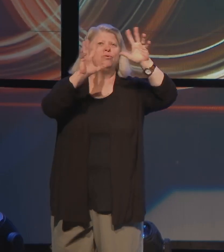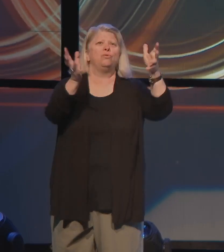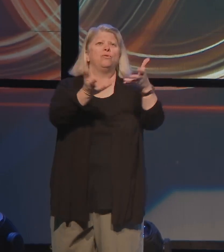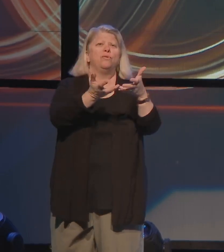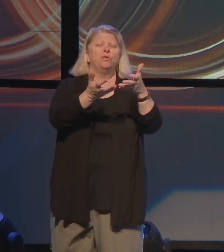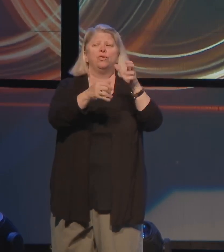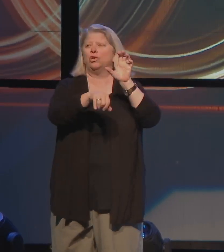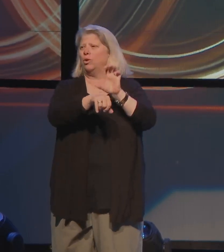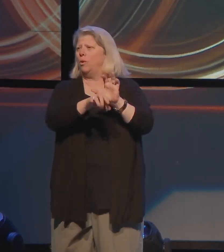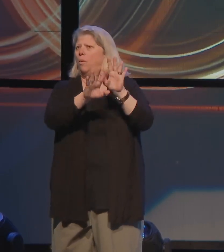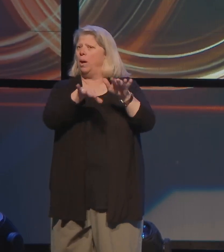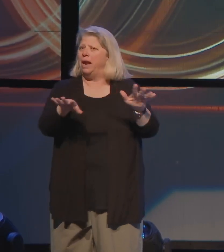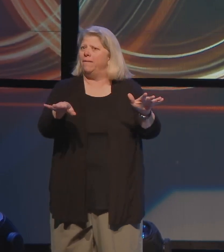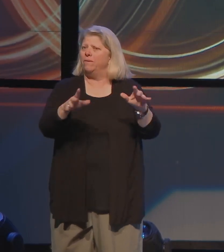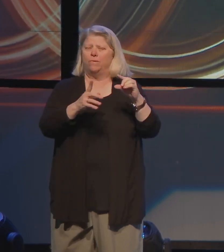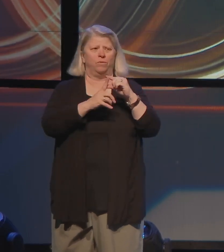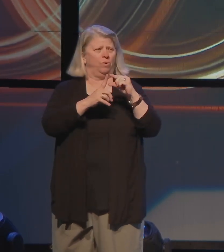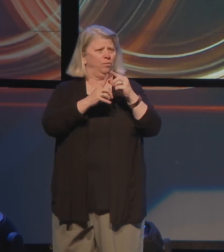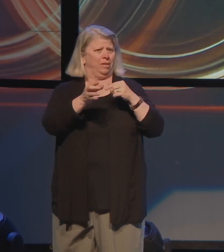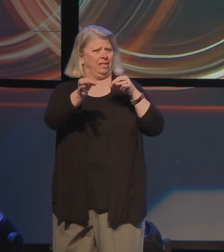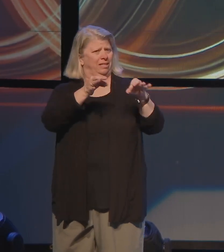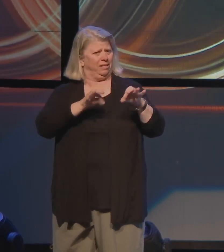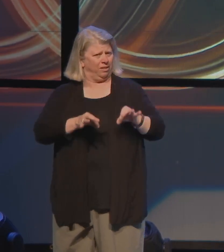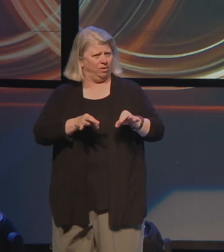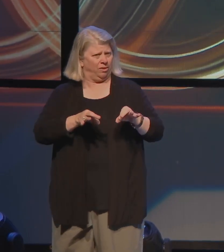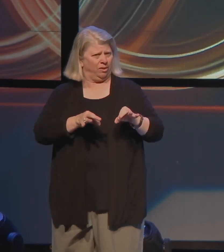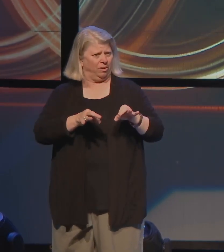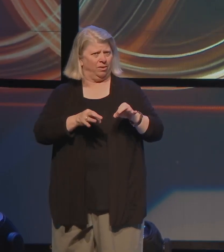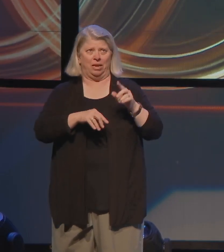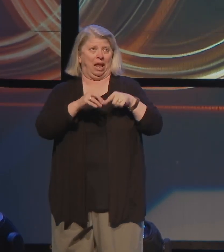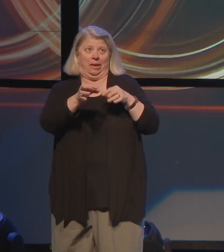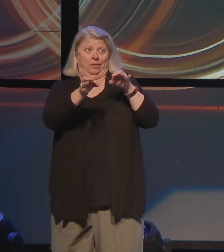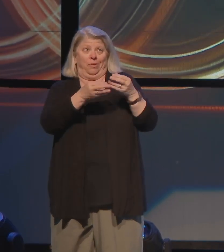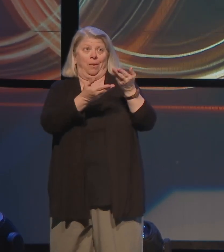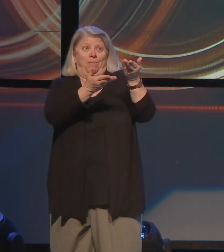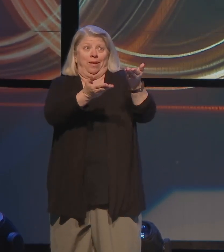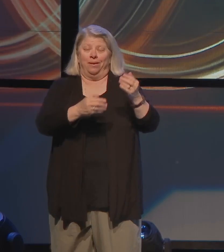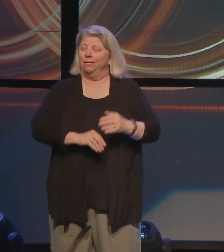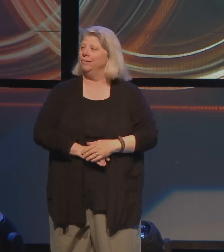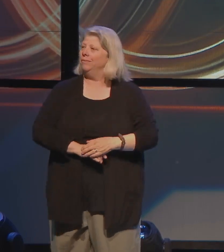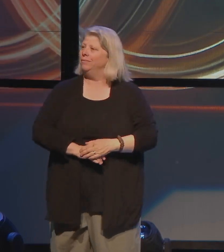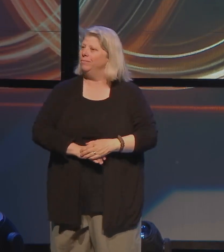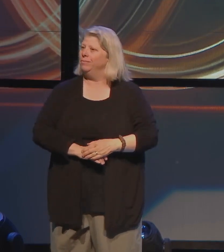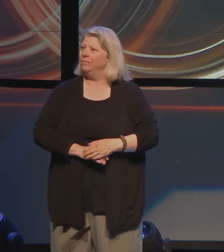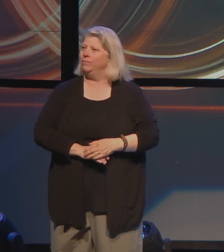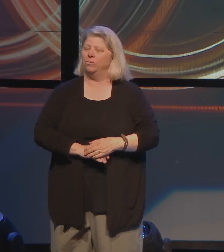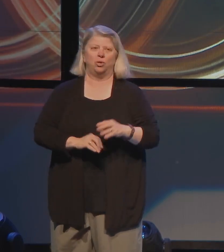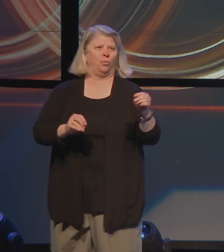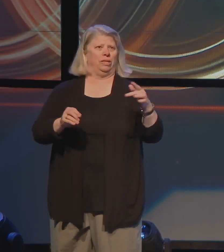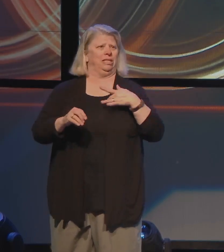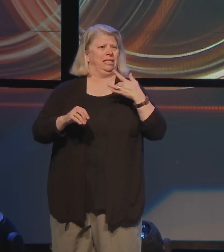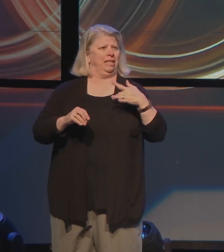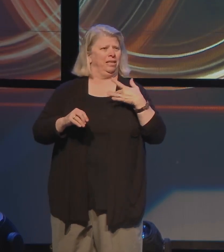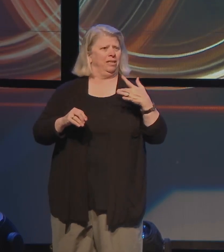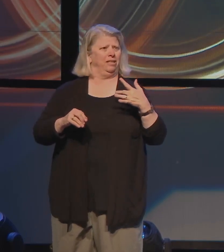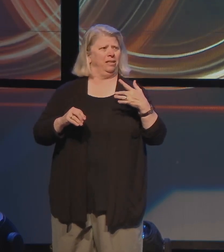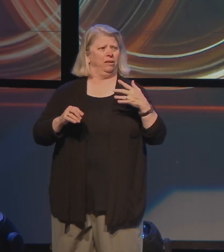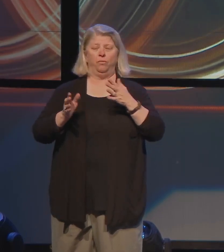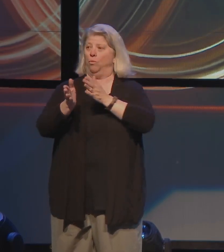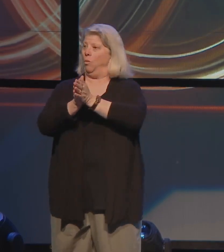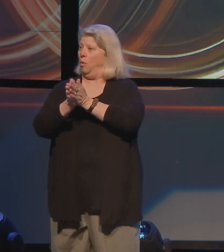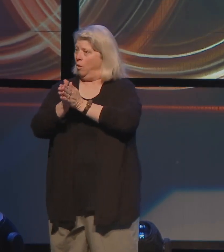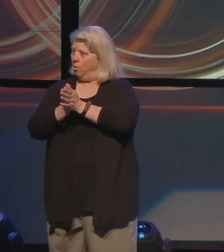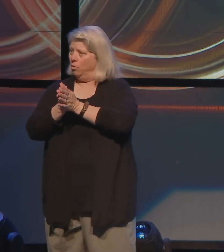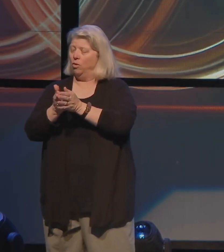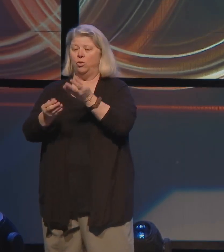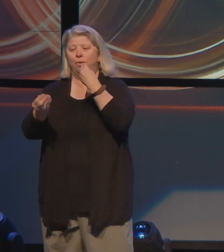or church or whatever word you want to use to describe what is indescribable. And there was no sense of that. So it was highly motivated around